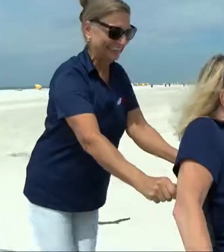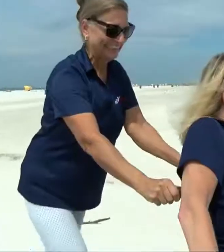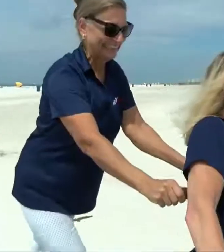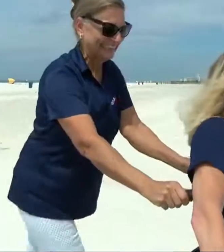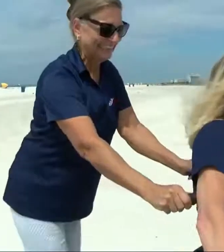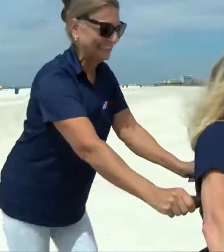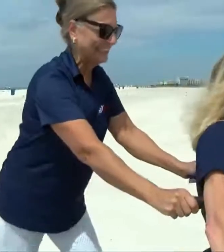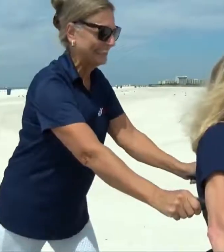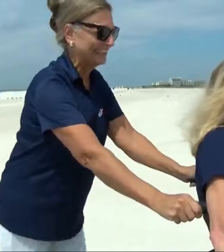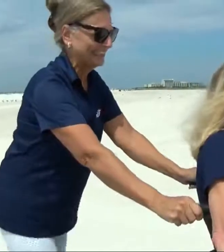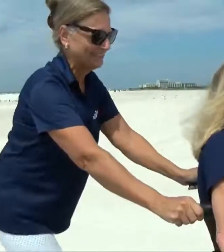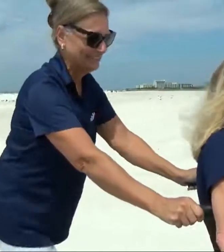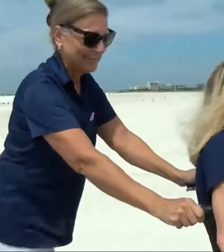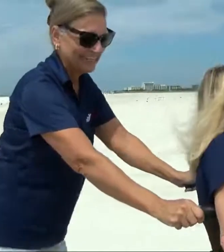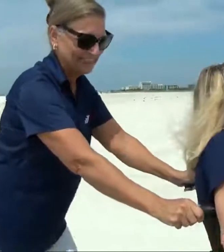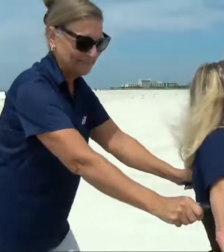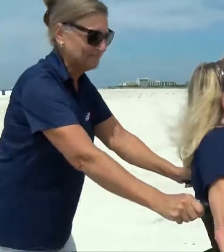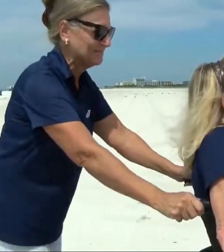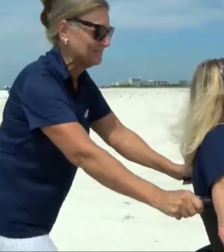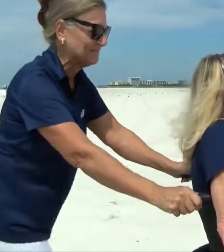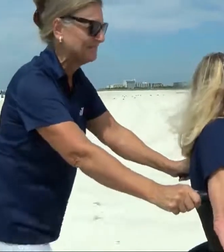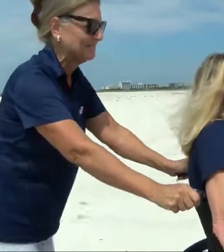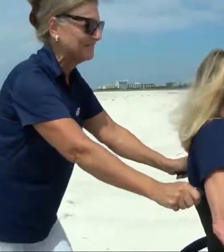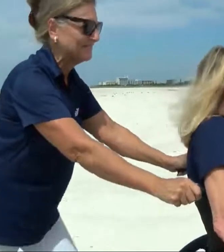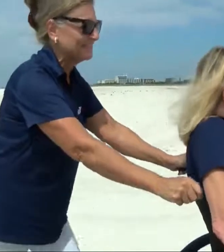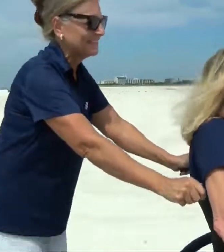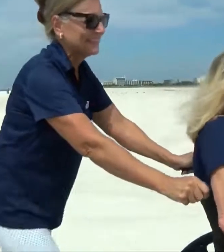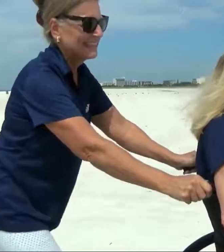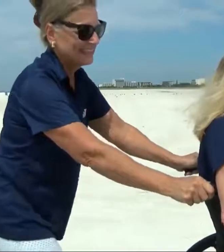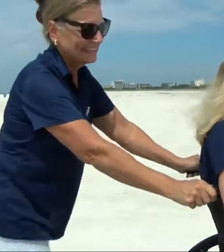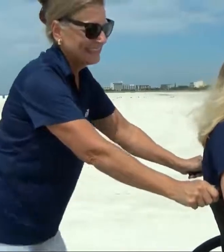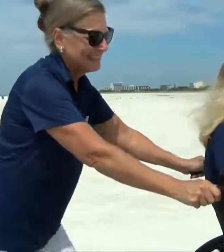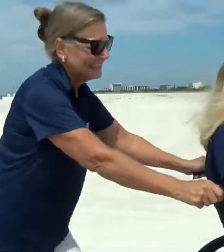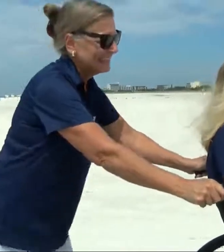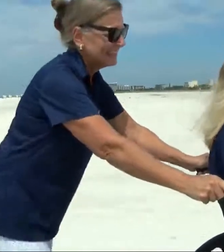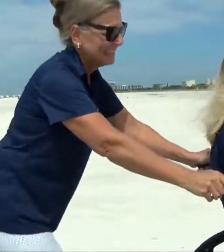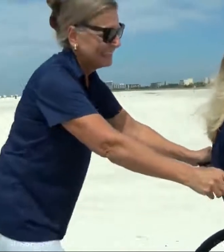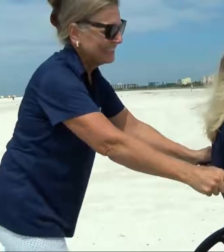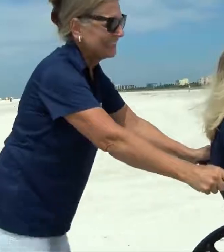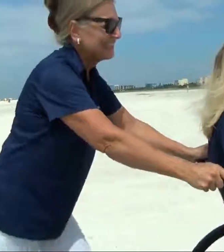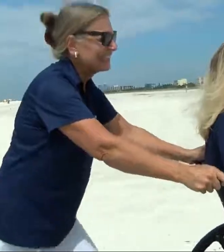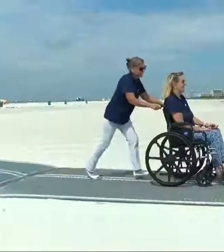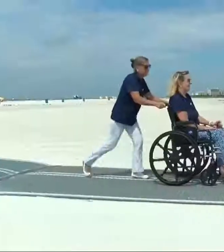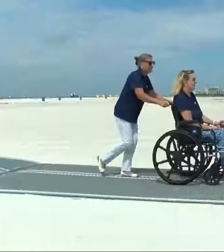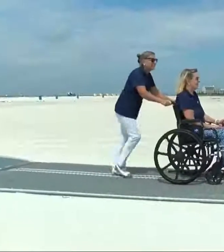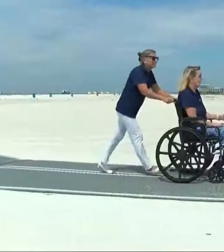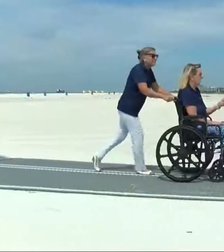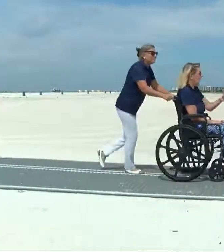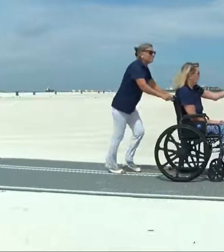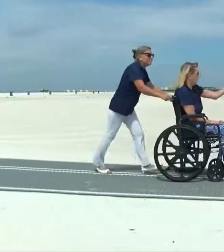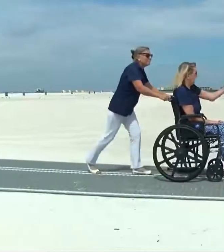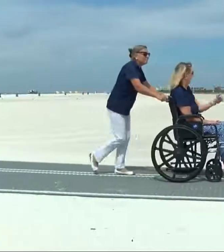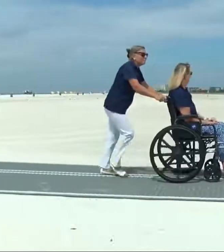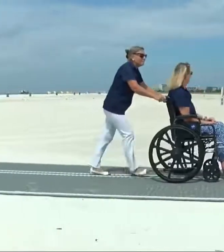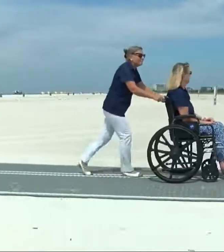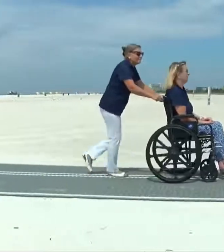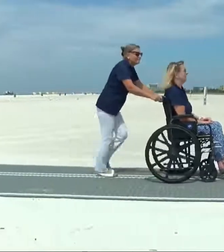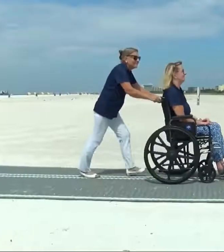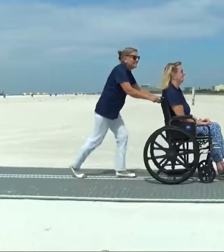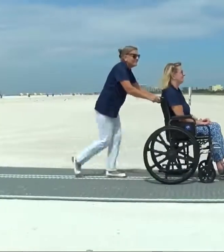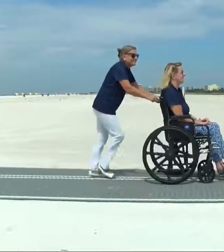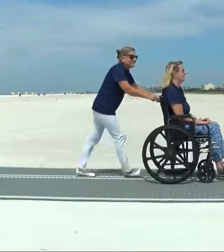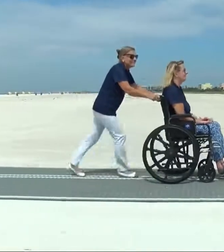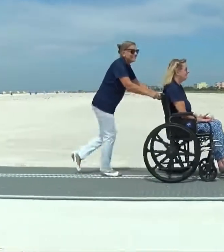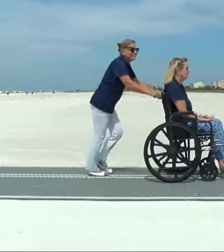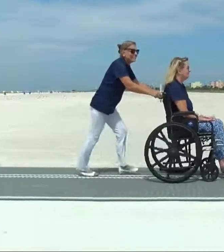paralysis. According to the CDC, 1 in 7 adults live with mobility issues. Yet only about 30